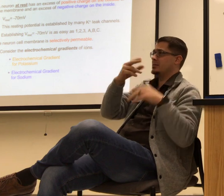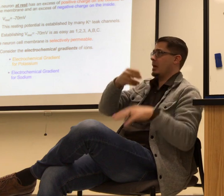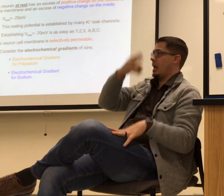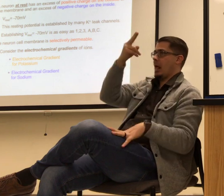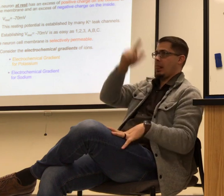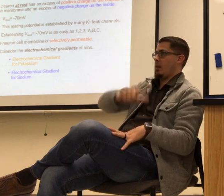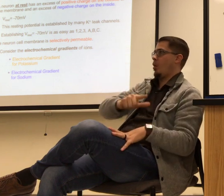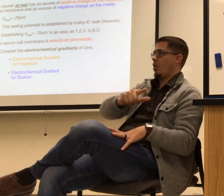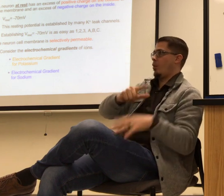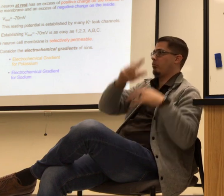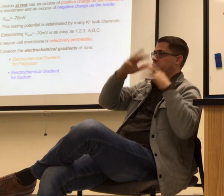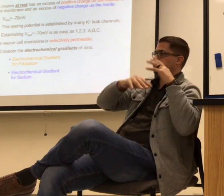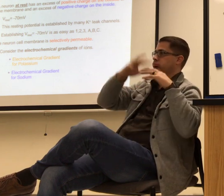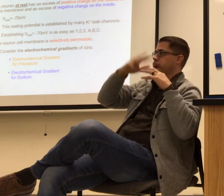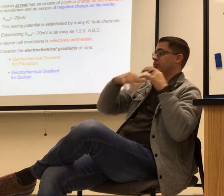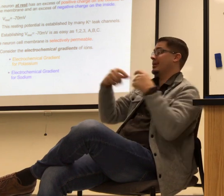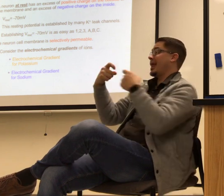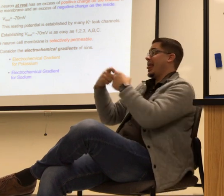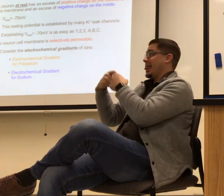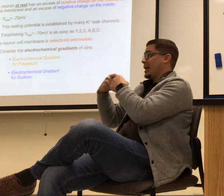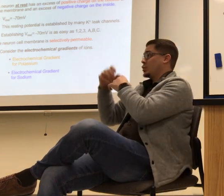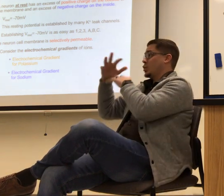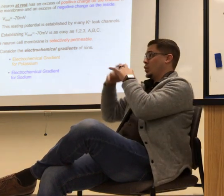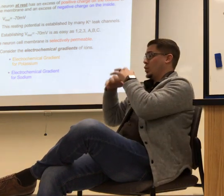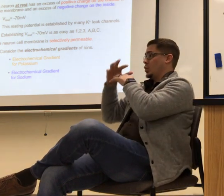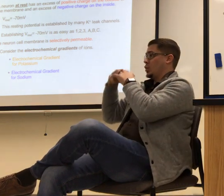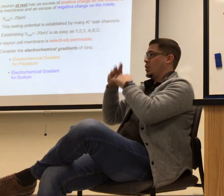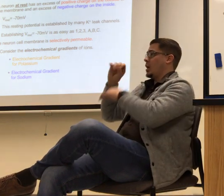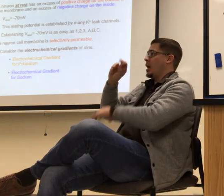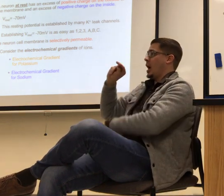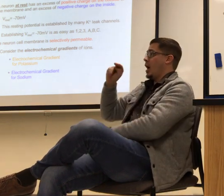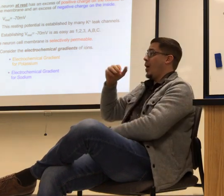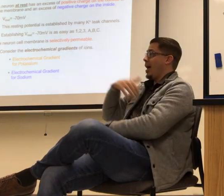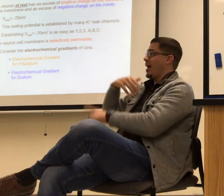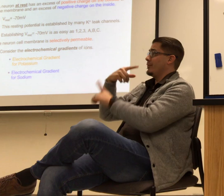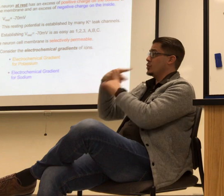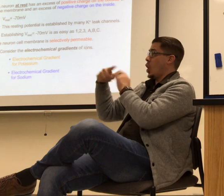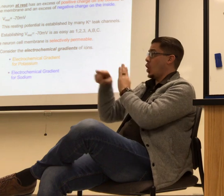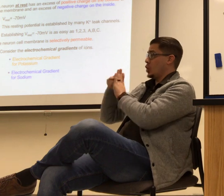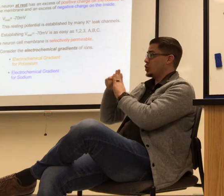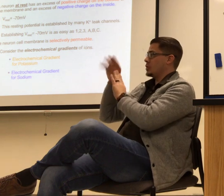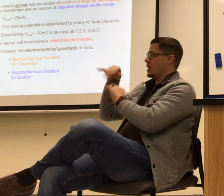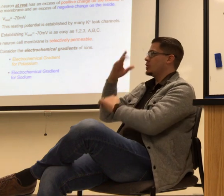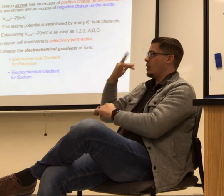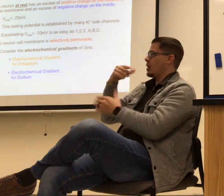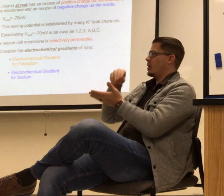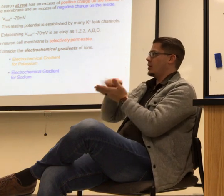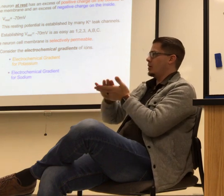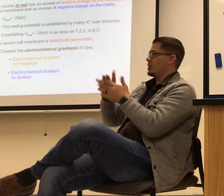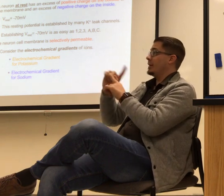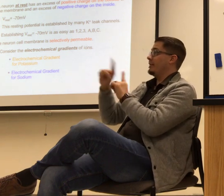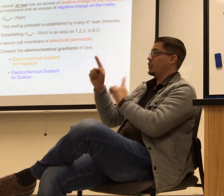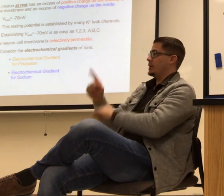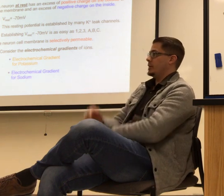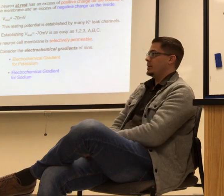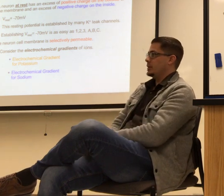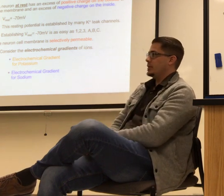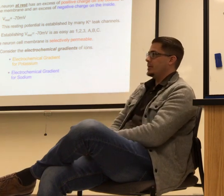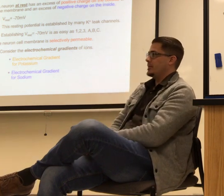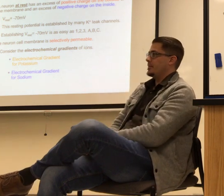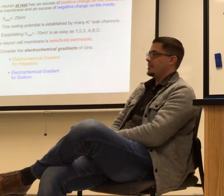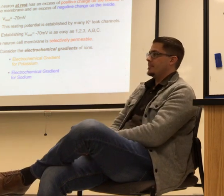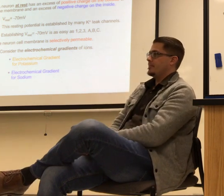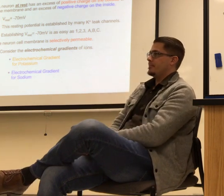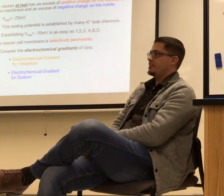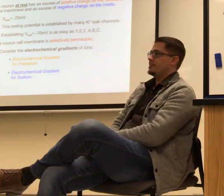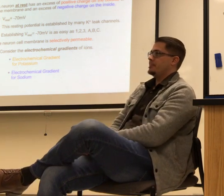low. But the electrical gradient is, these ions carry a charge. That's why I wanted to write this part out there. So